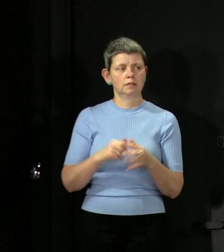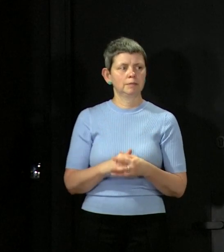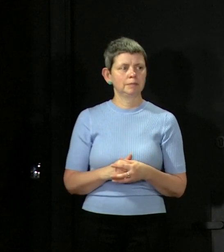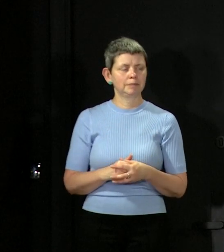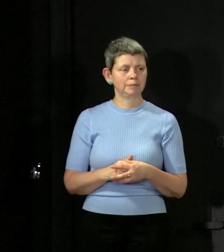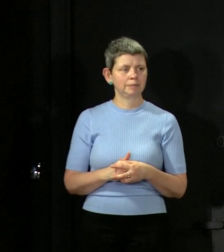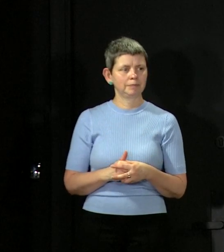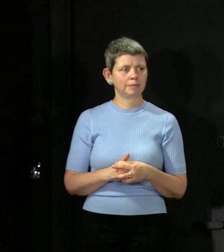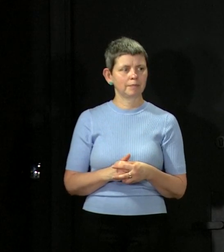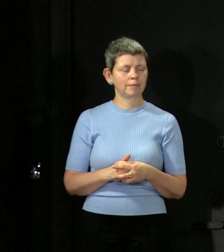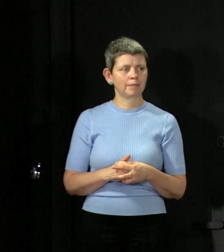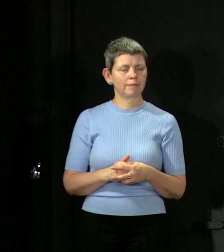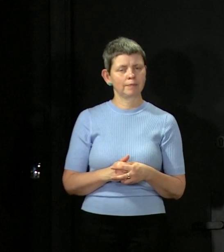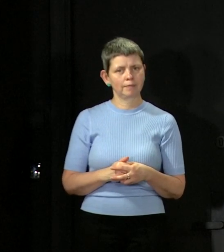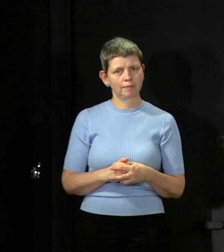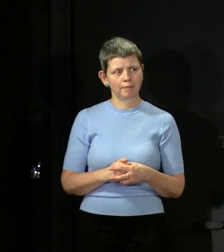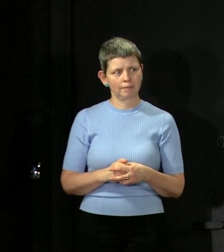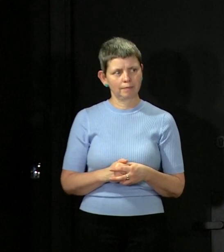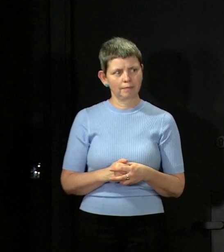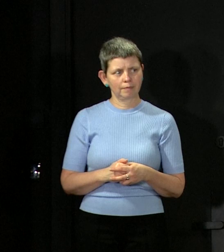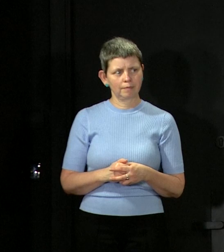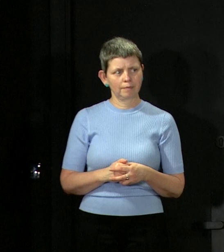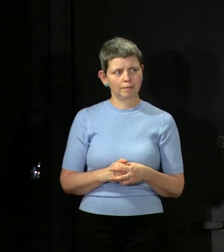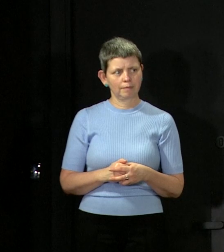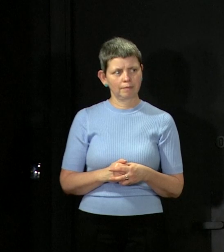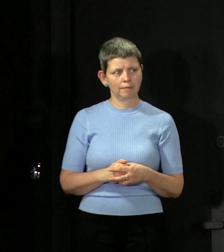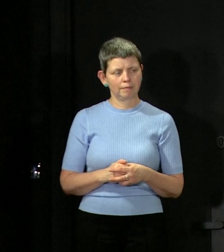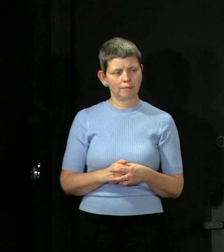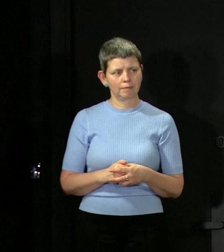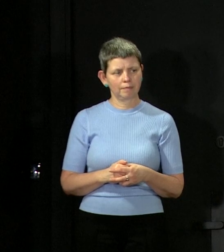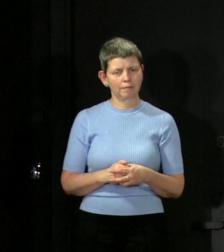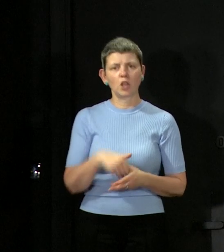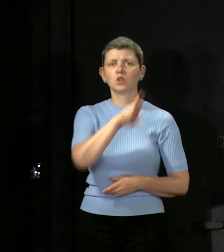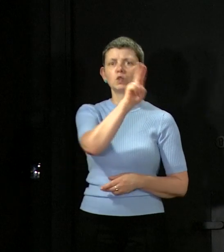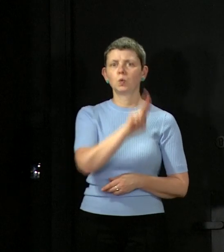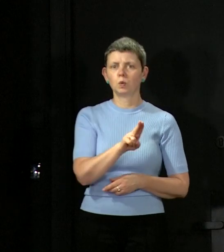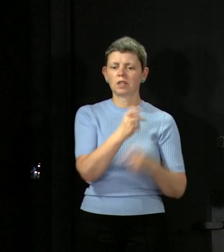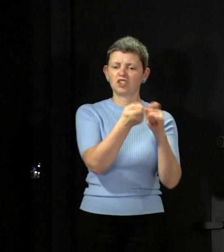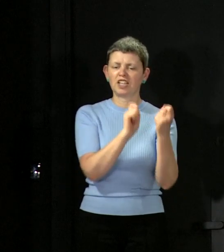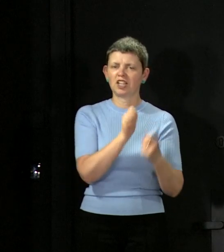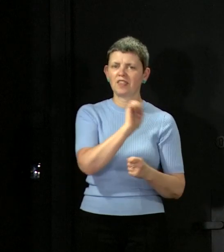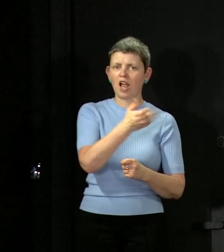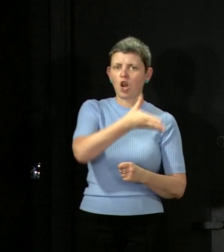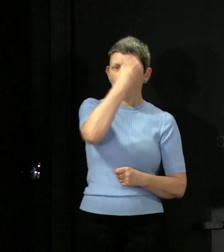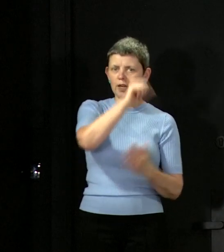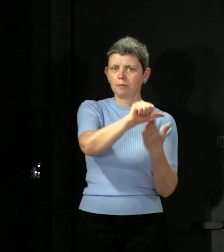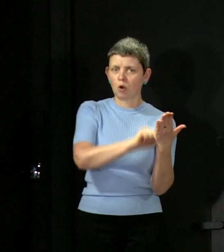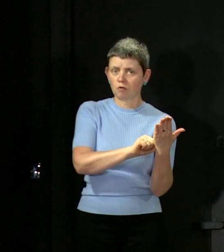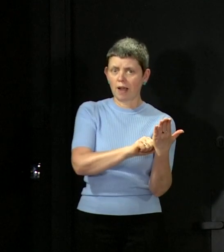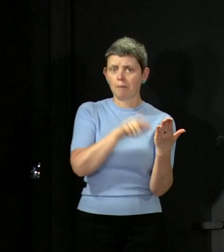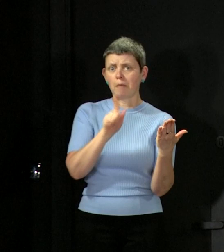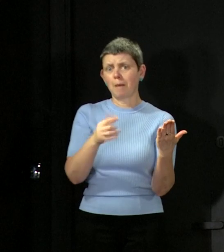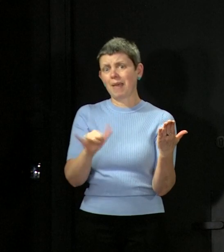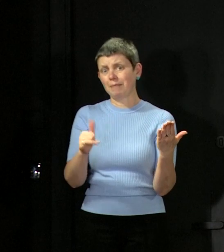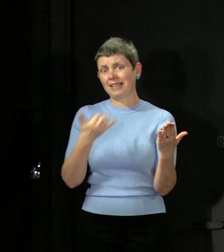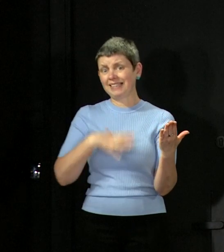Thank you, First Minister. As schools return with a blended learning programme, councils will need to probably call on more teaching staff with smaller class